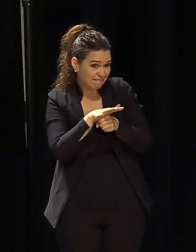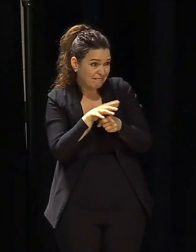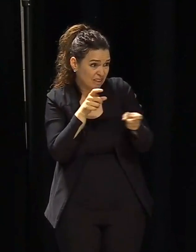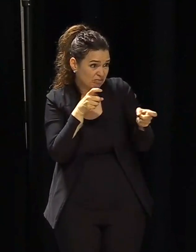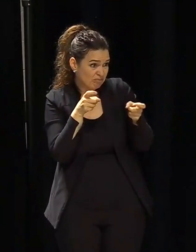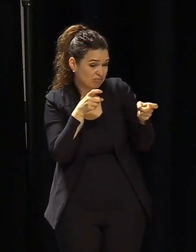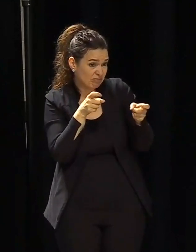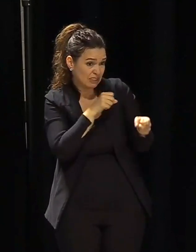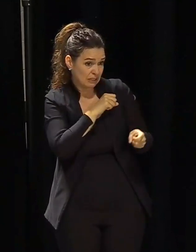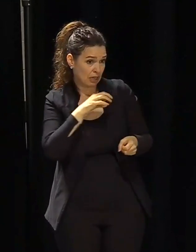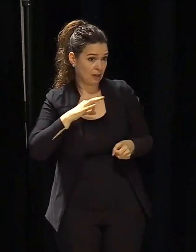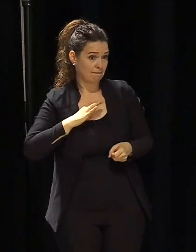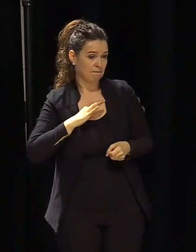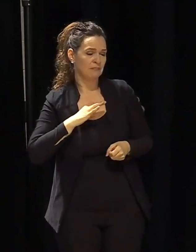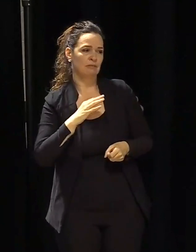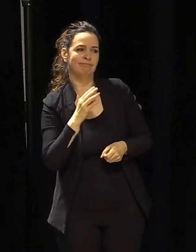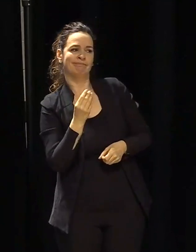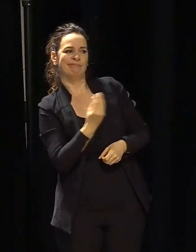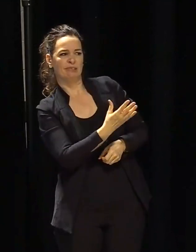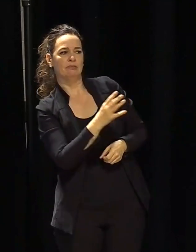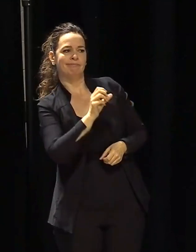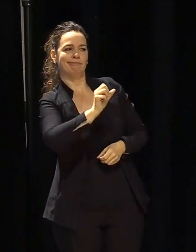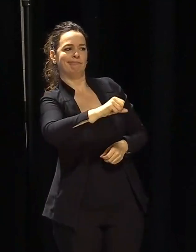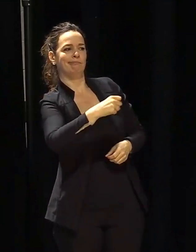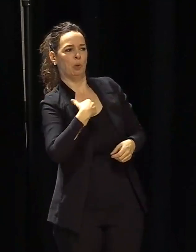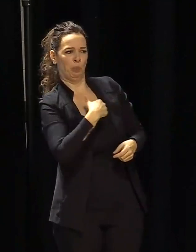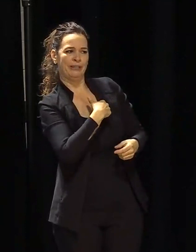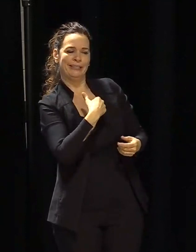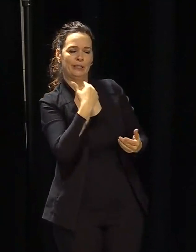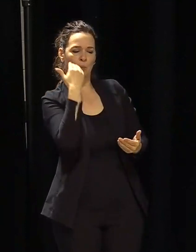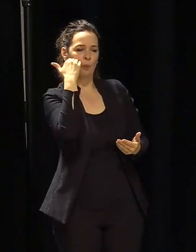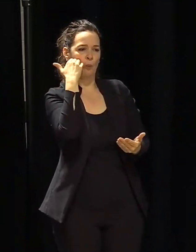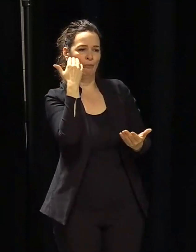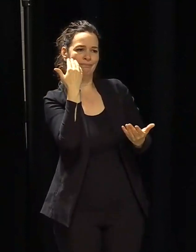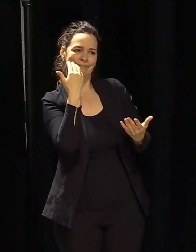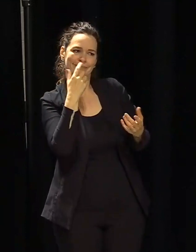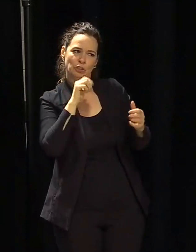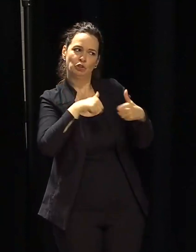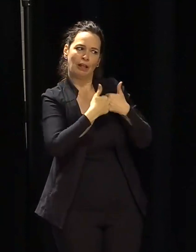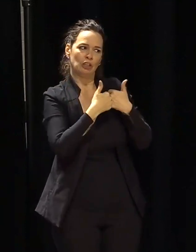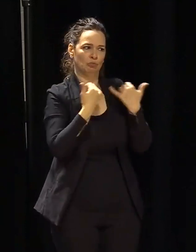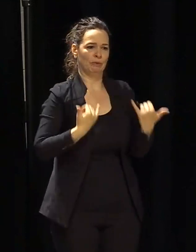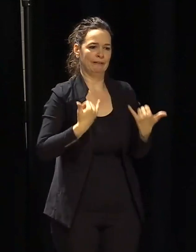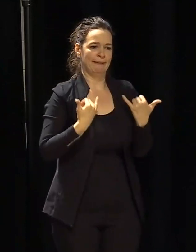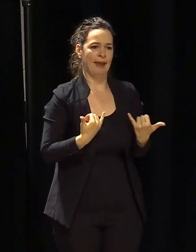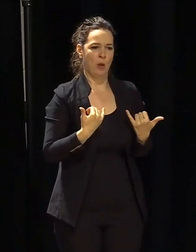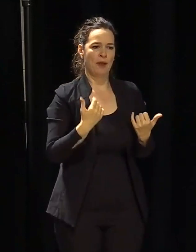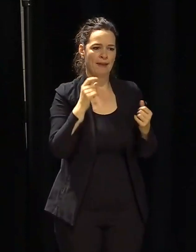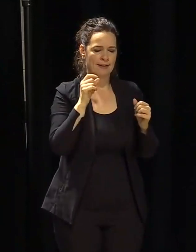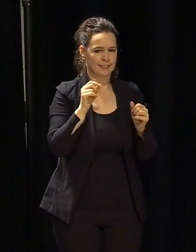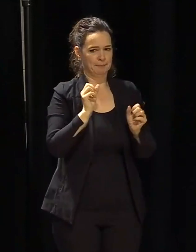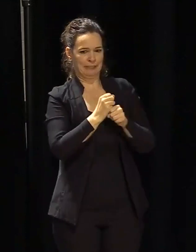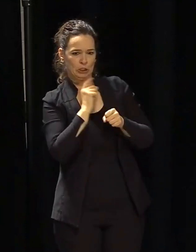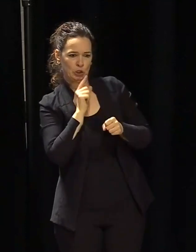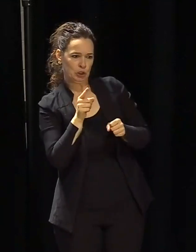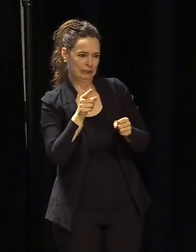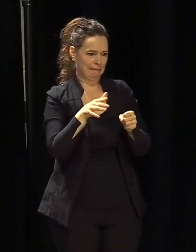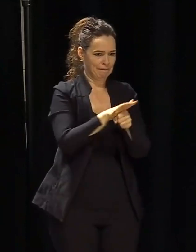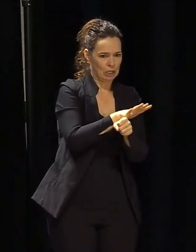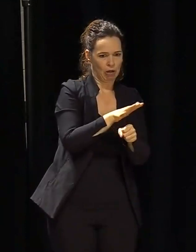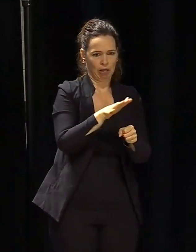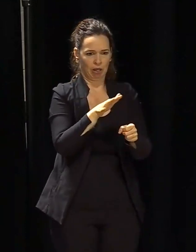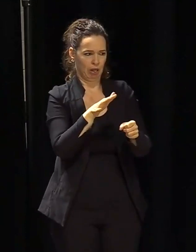that point where we're staffing the surge beds. That's going to be a challenge. There's no doubt about it. Are they